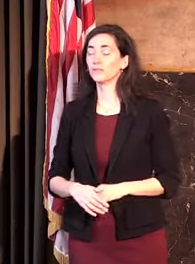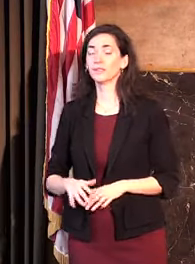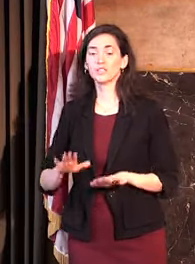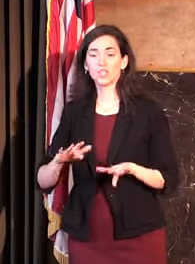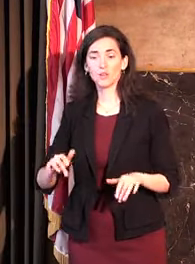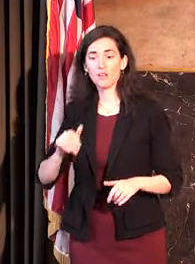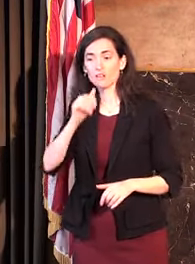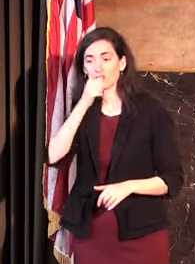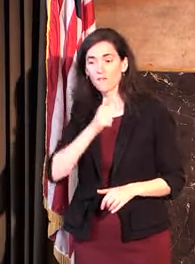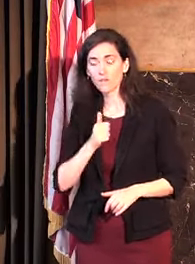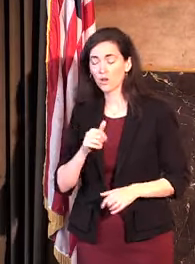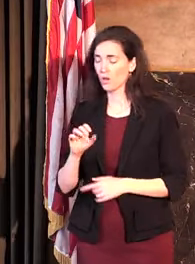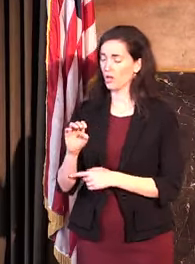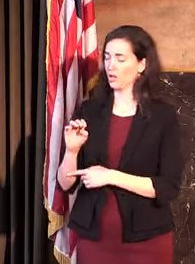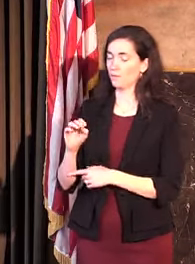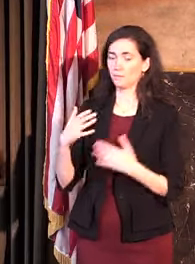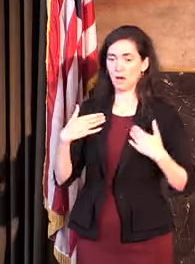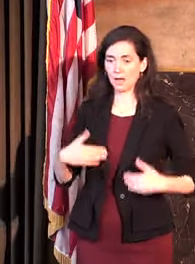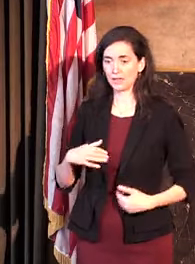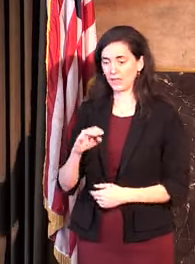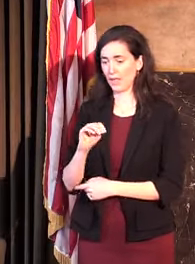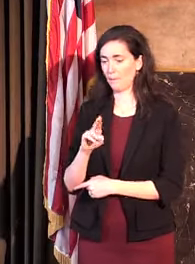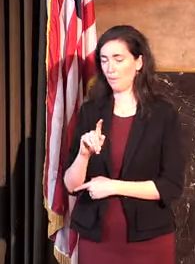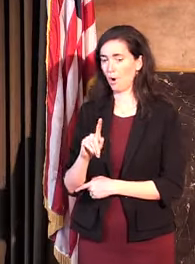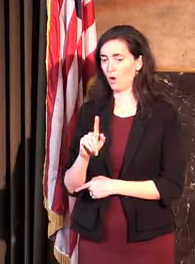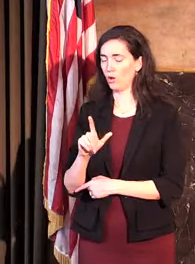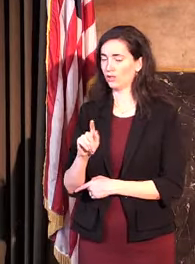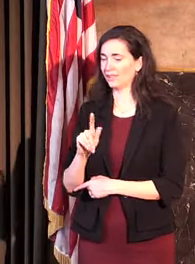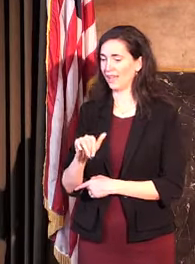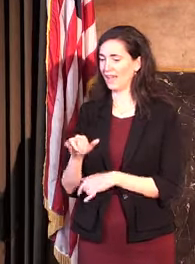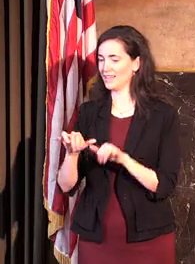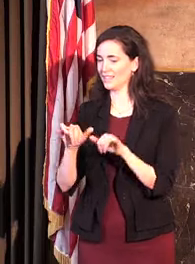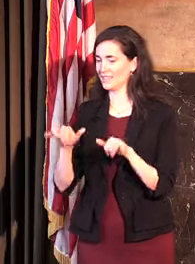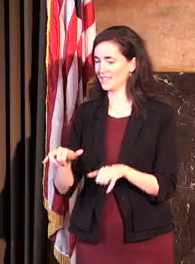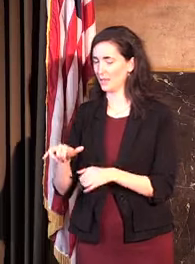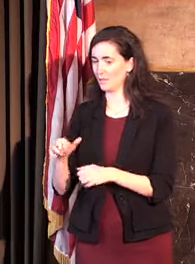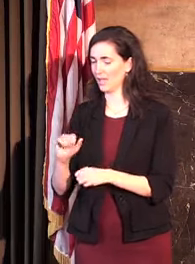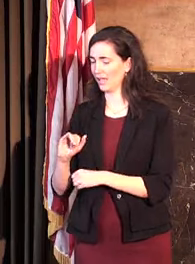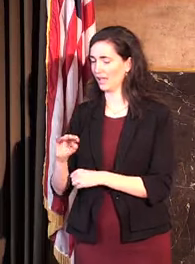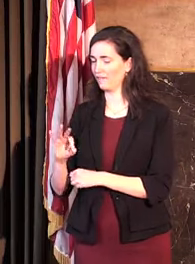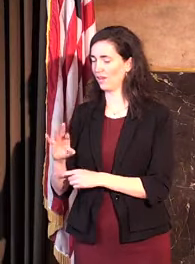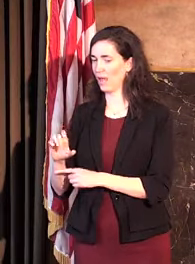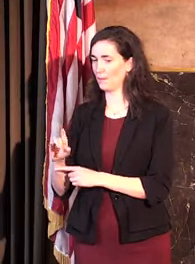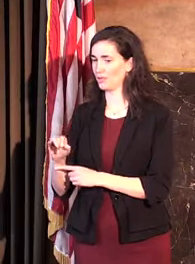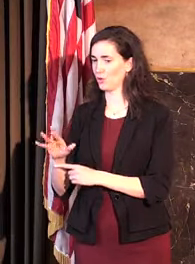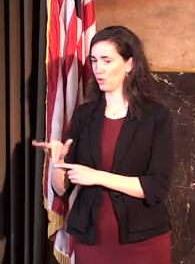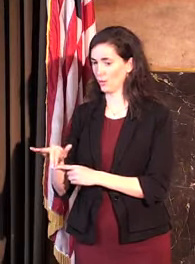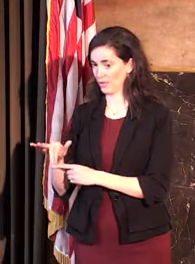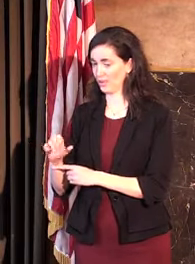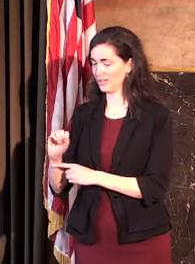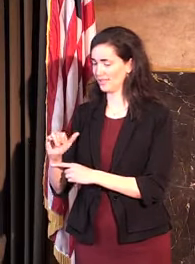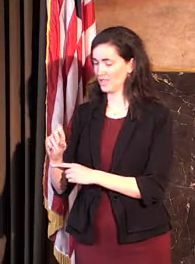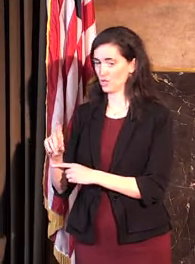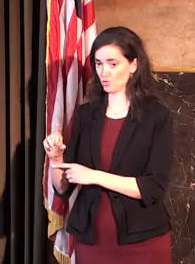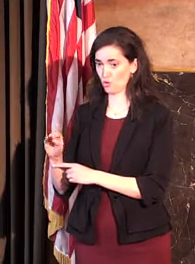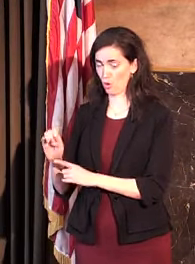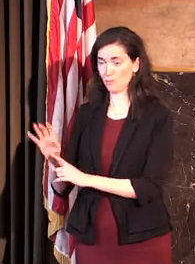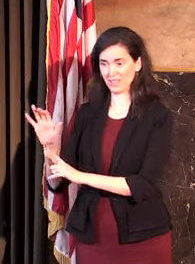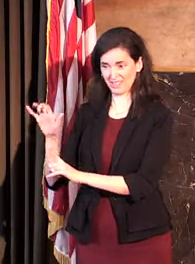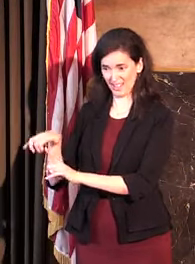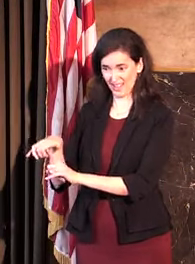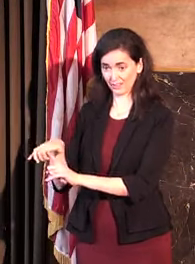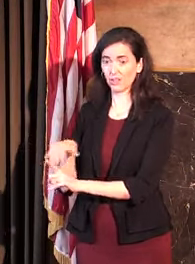suffer with multi-system inflammatory syndrome in children. That's a terrible, terrible complication of COVID. 3 of those kids are still in the